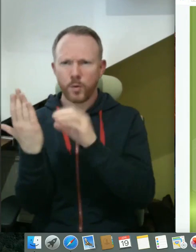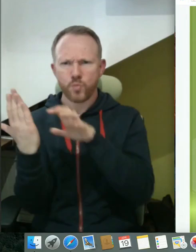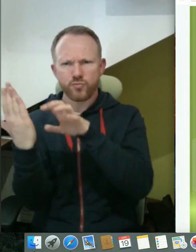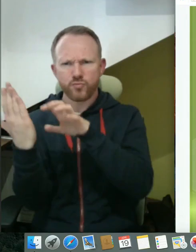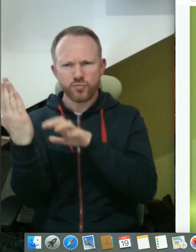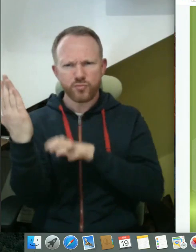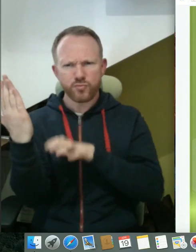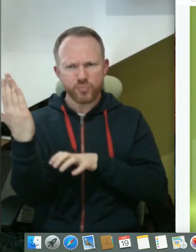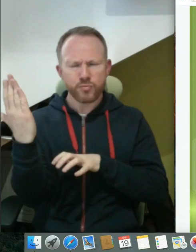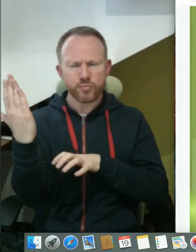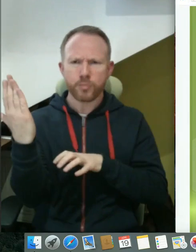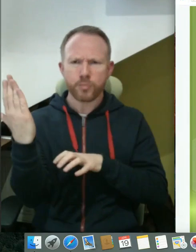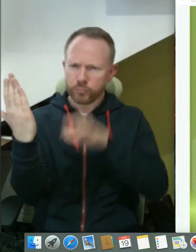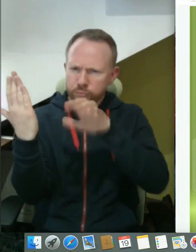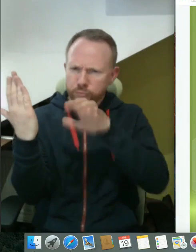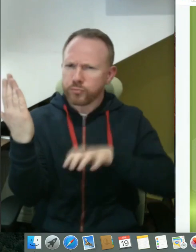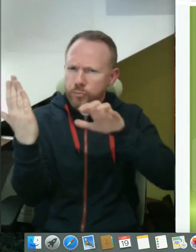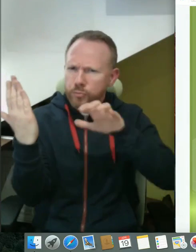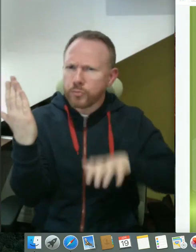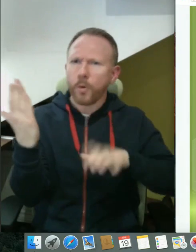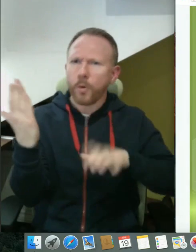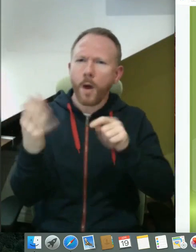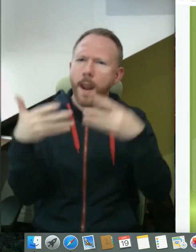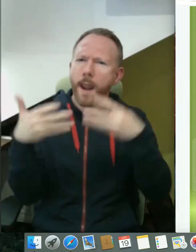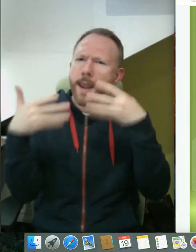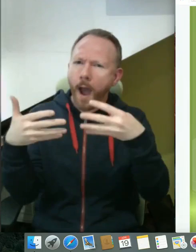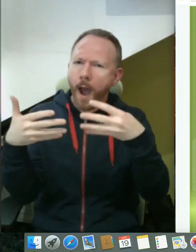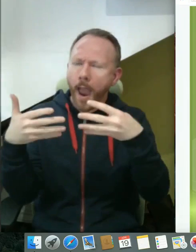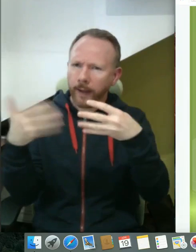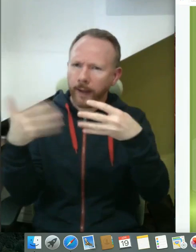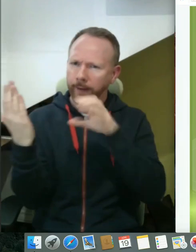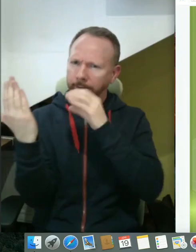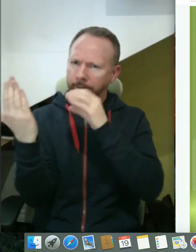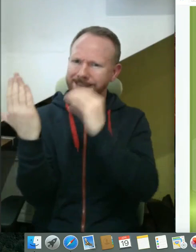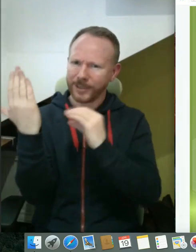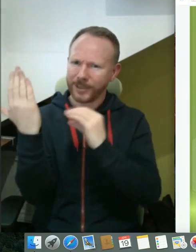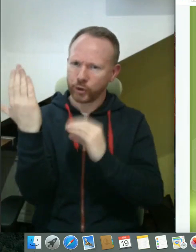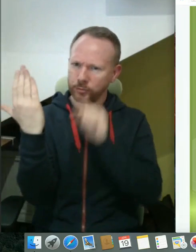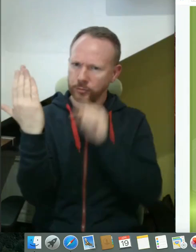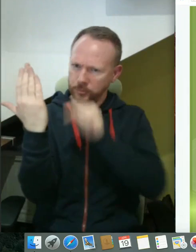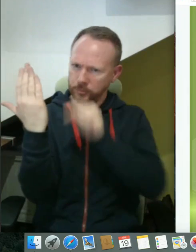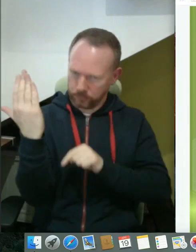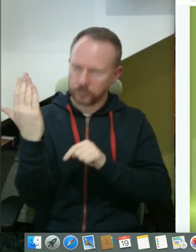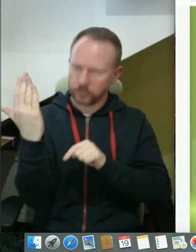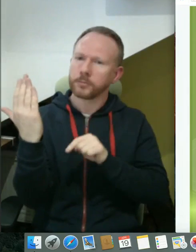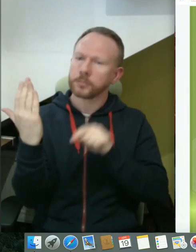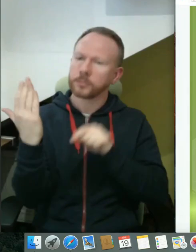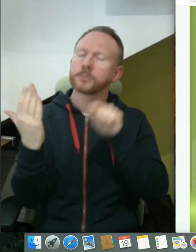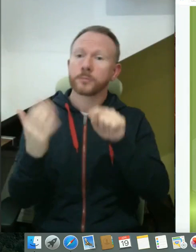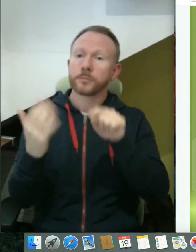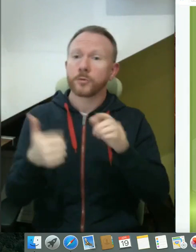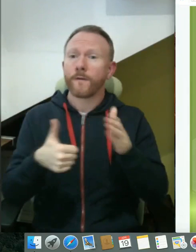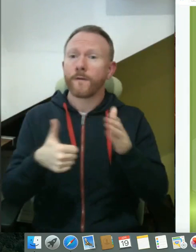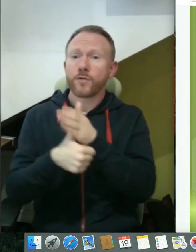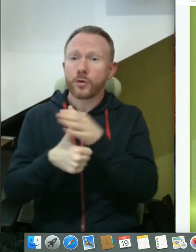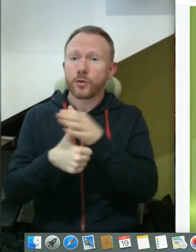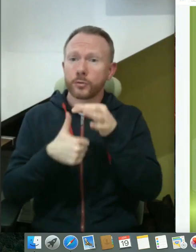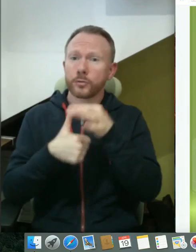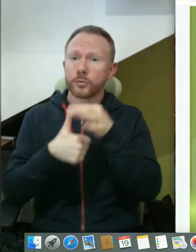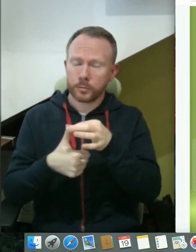primary sections included, and they are as follows. The first one deals with